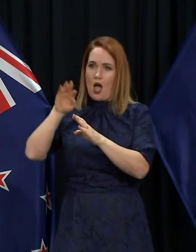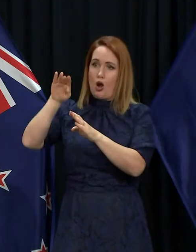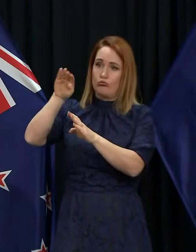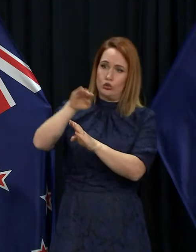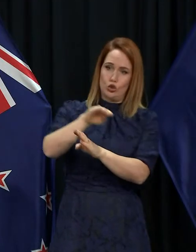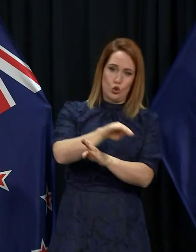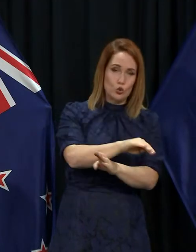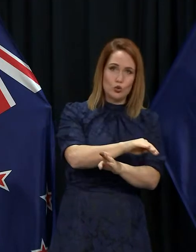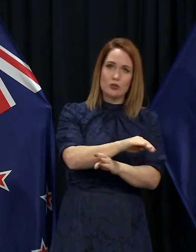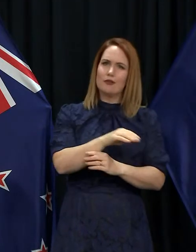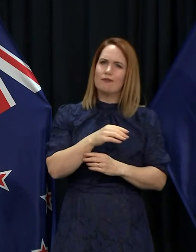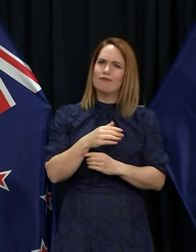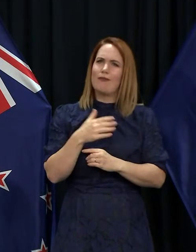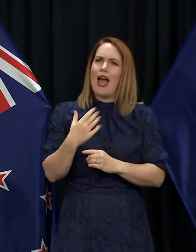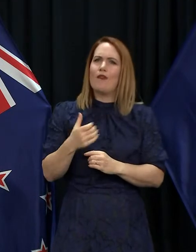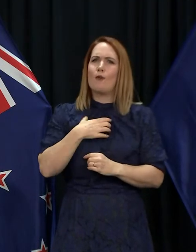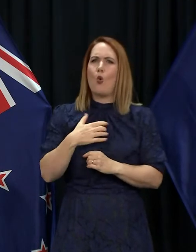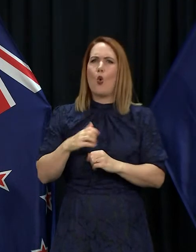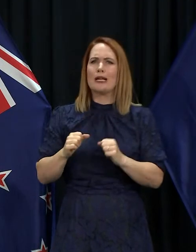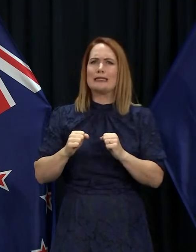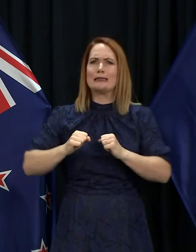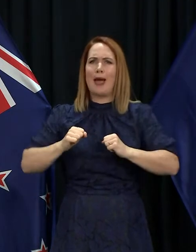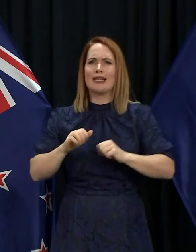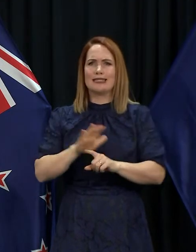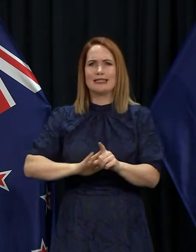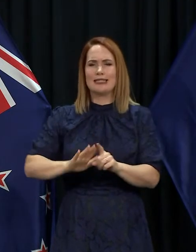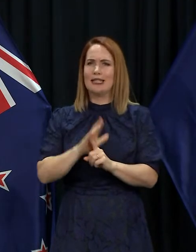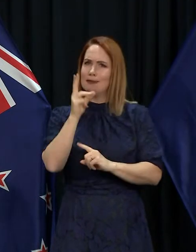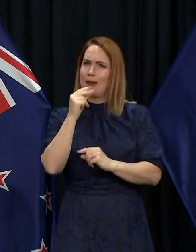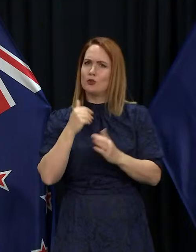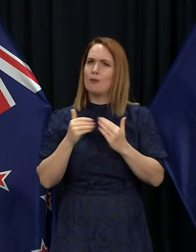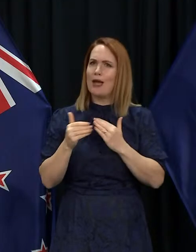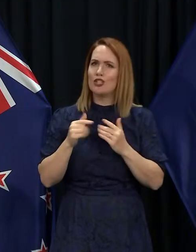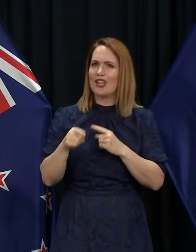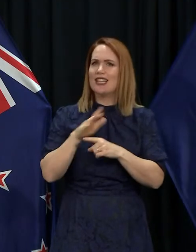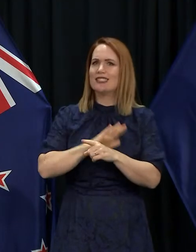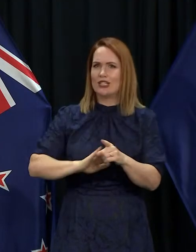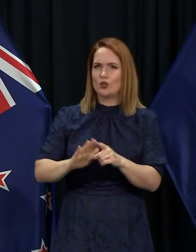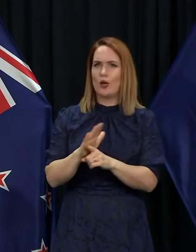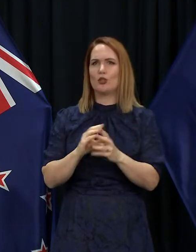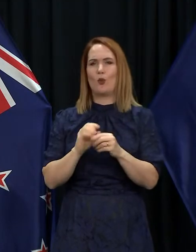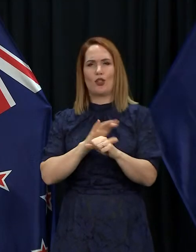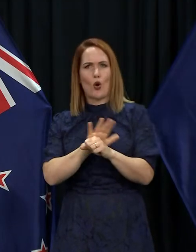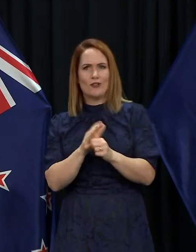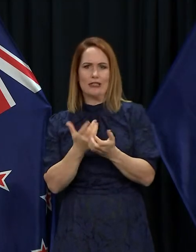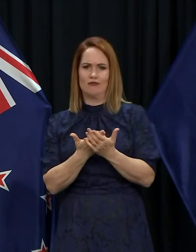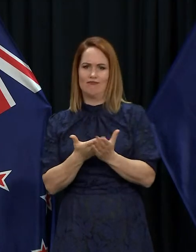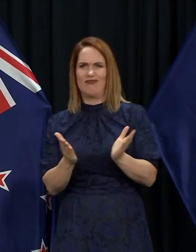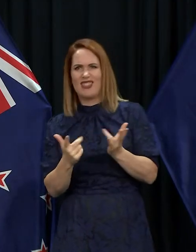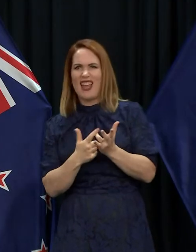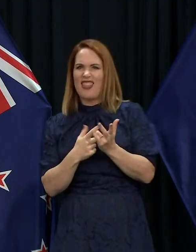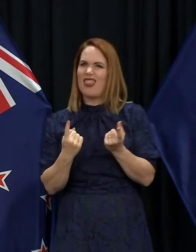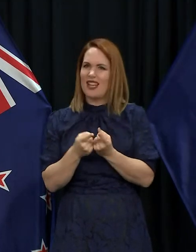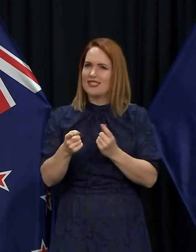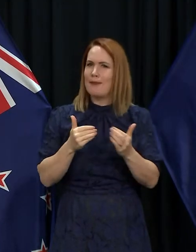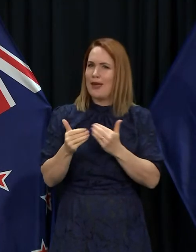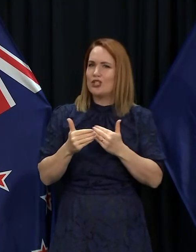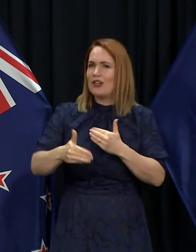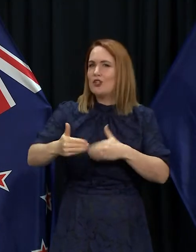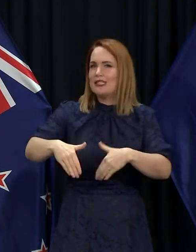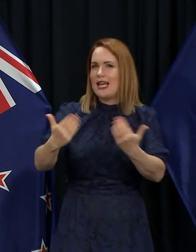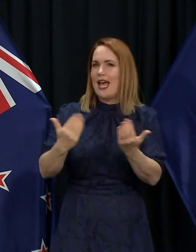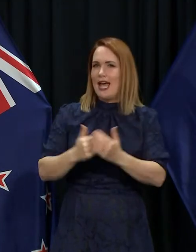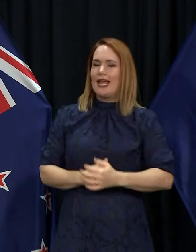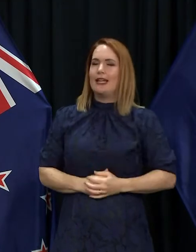our system to manage much more adequately with the pressure from COVID and everything else they deal with day to day. Prime Minister.